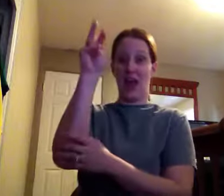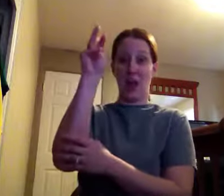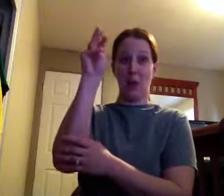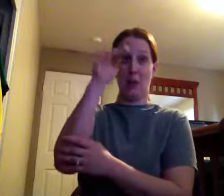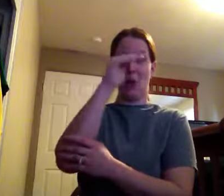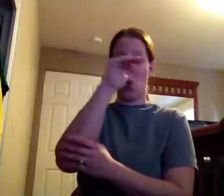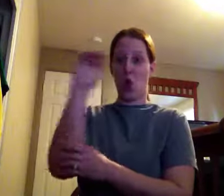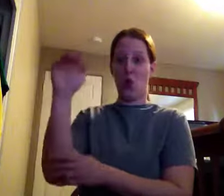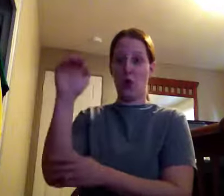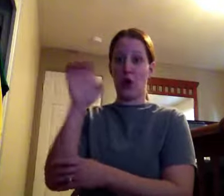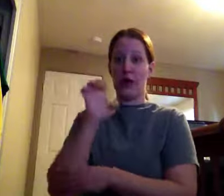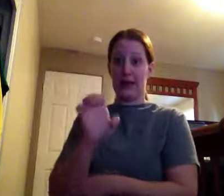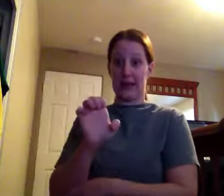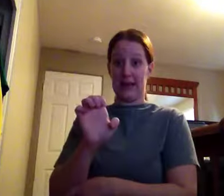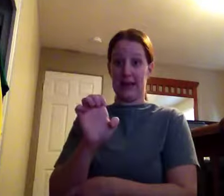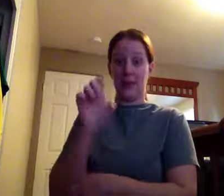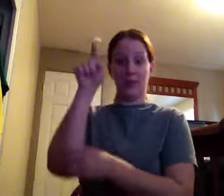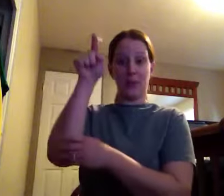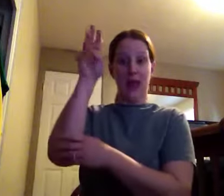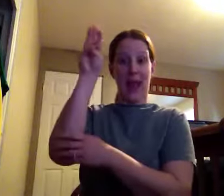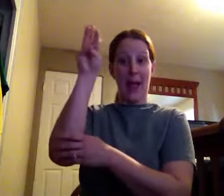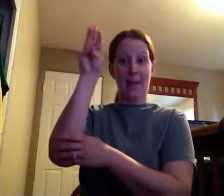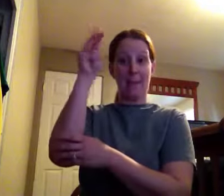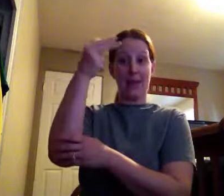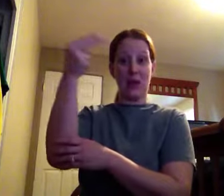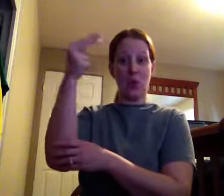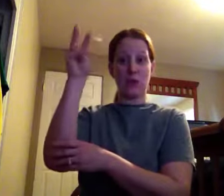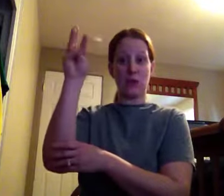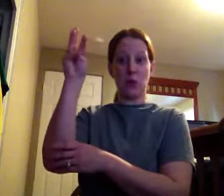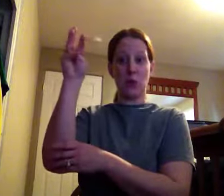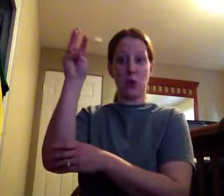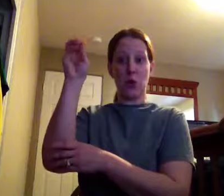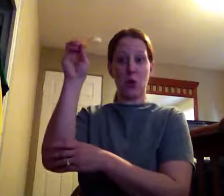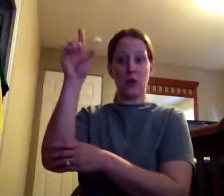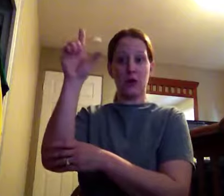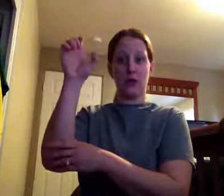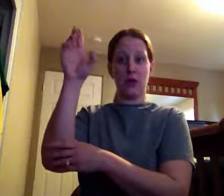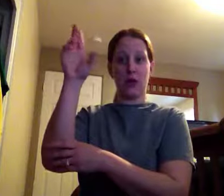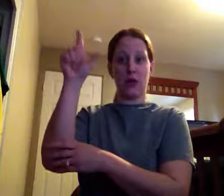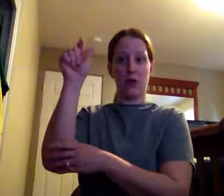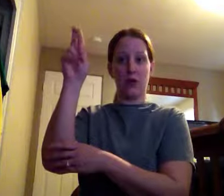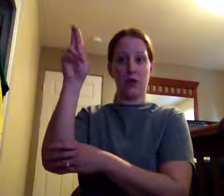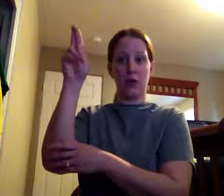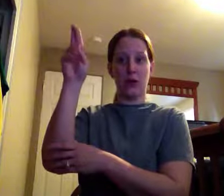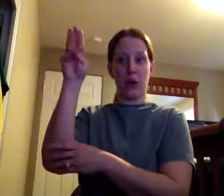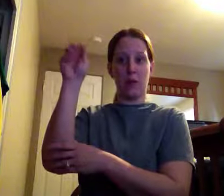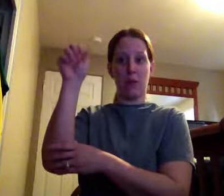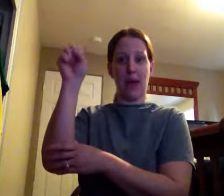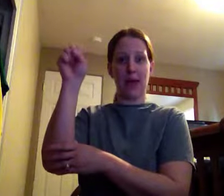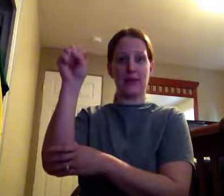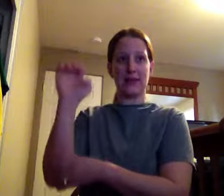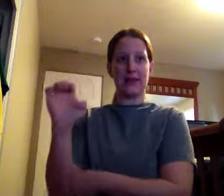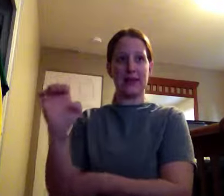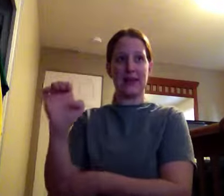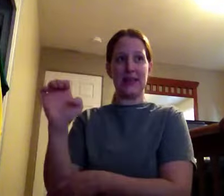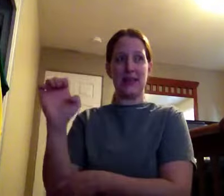And M is the molecular mass. And E is the empirical mass. And guess what? They always